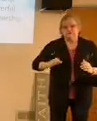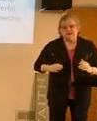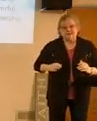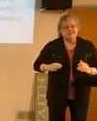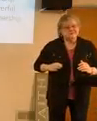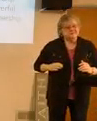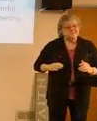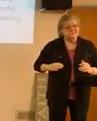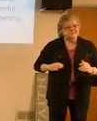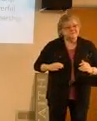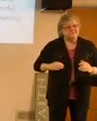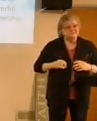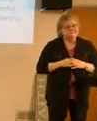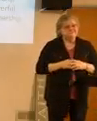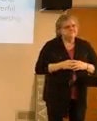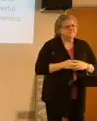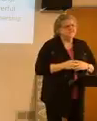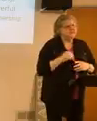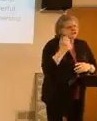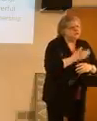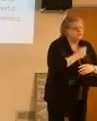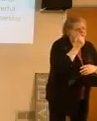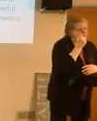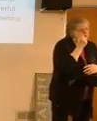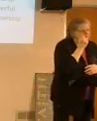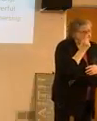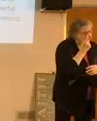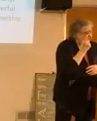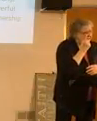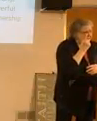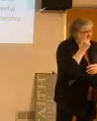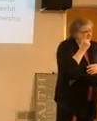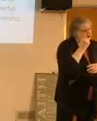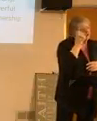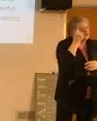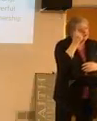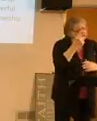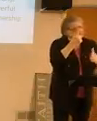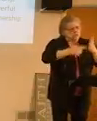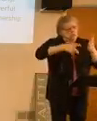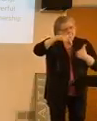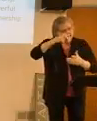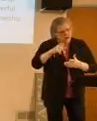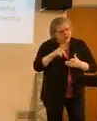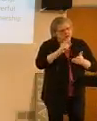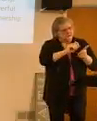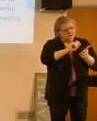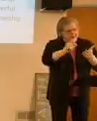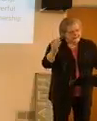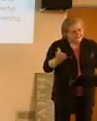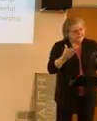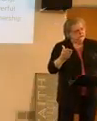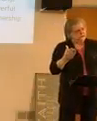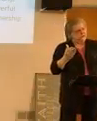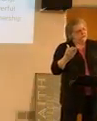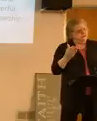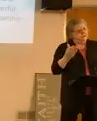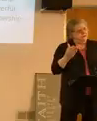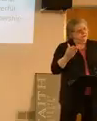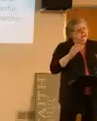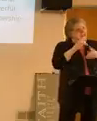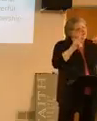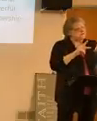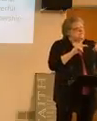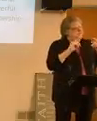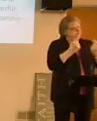gospel." Do we realize the full impact of what Paul is writing? Of how there's a